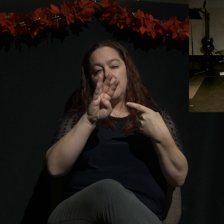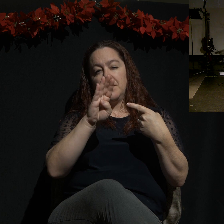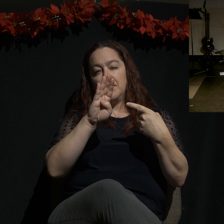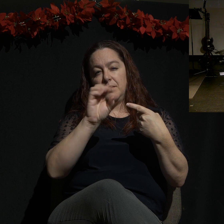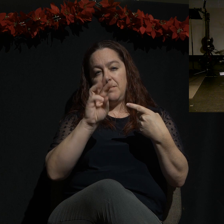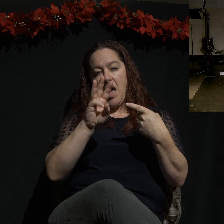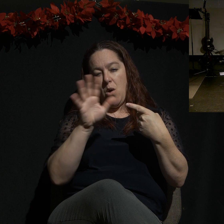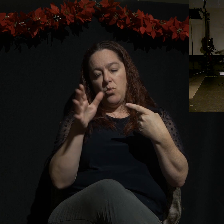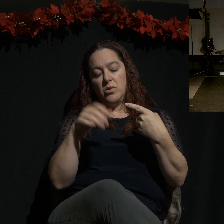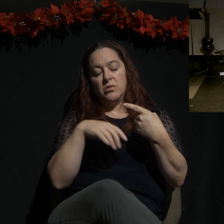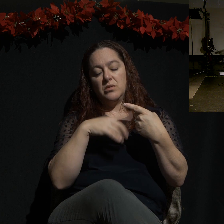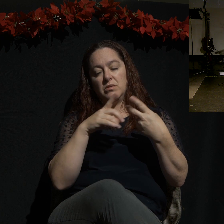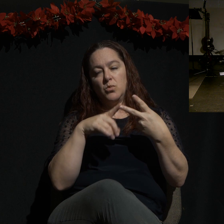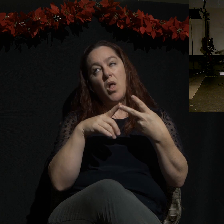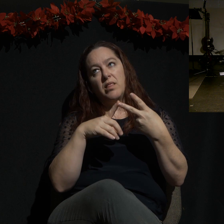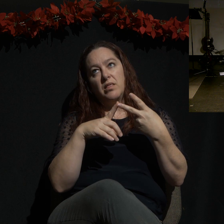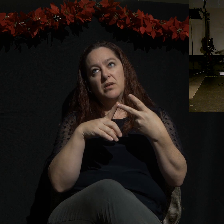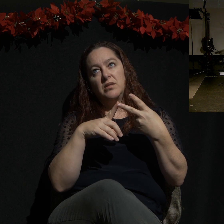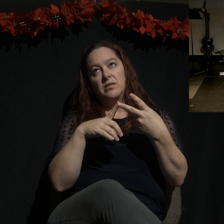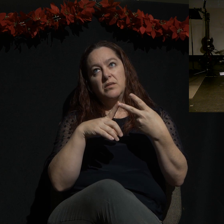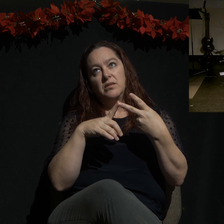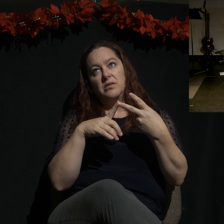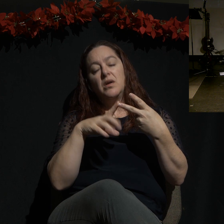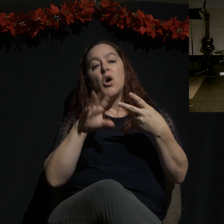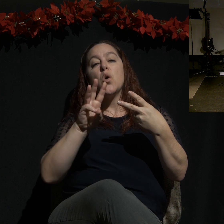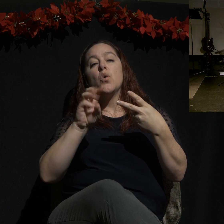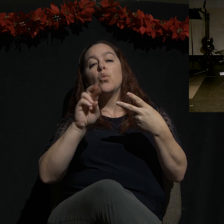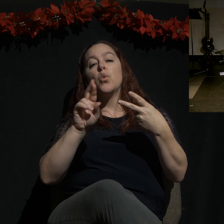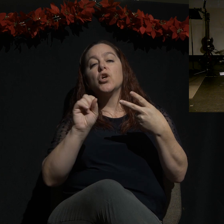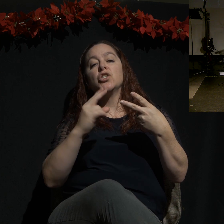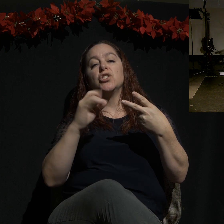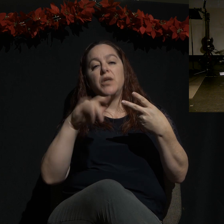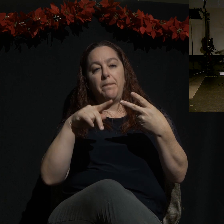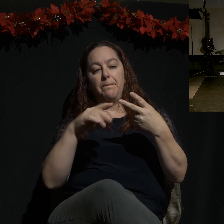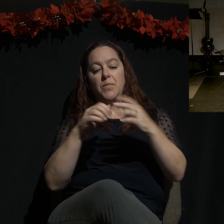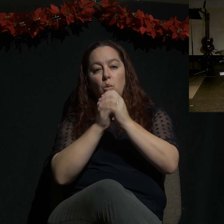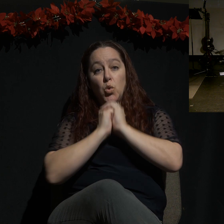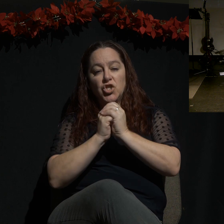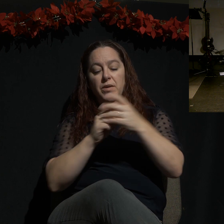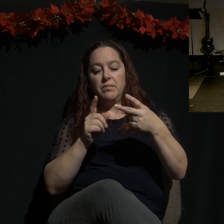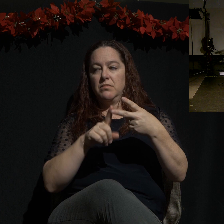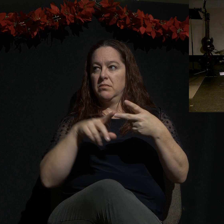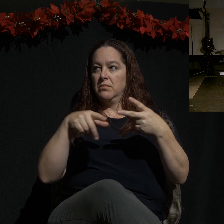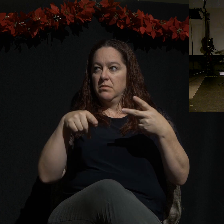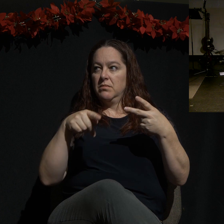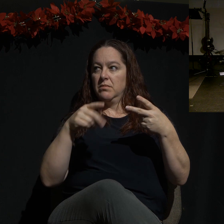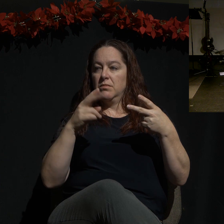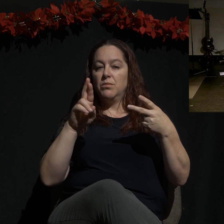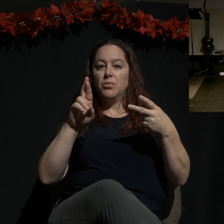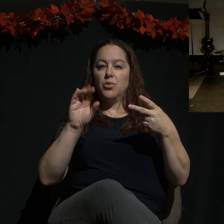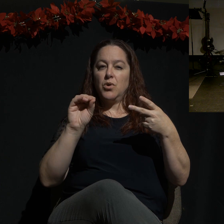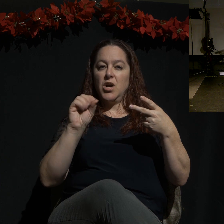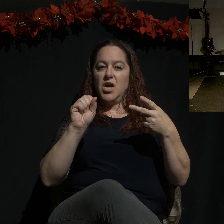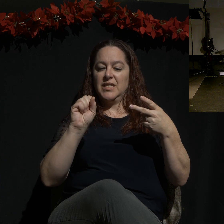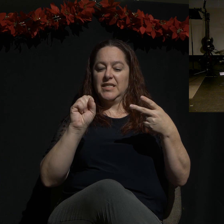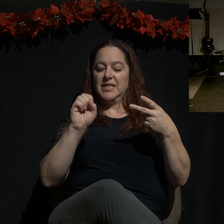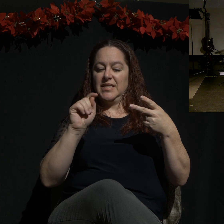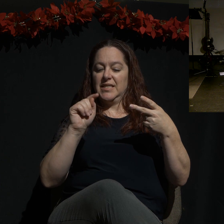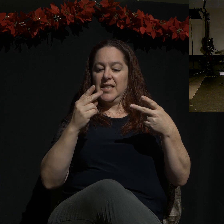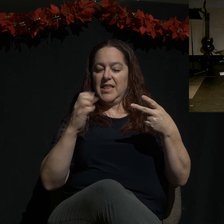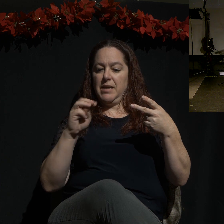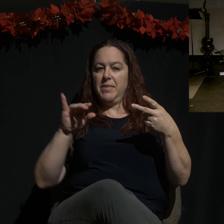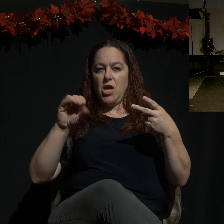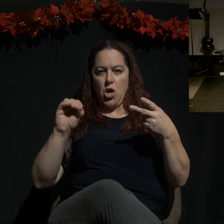going to talk about the second word first. The word that's translated as to worship, it's proskuneo. Technically, that's